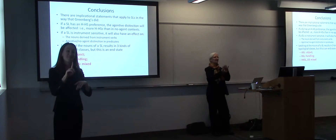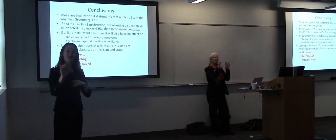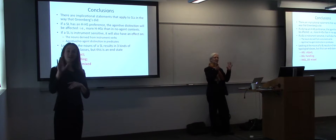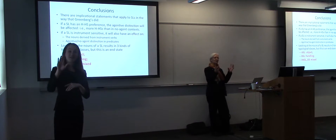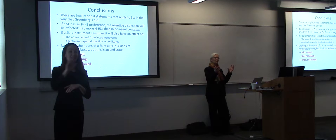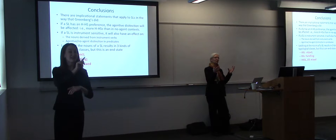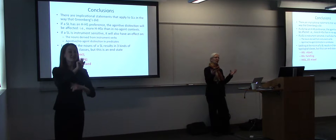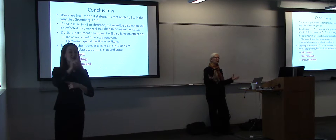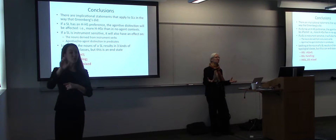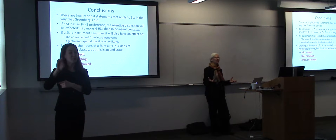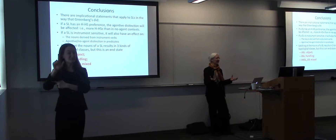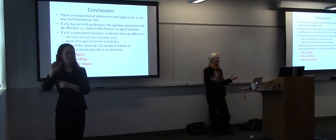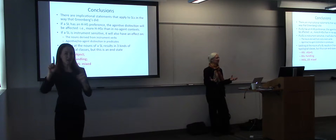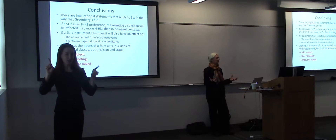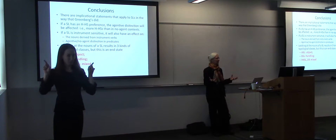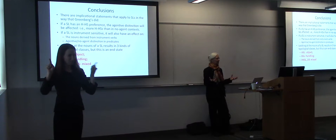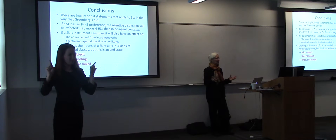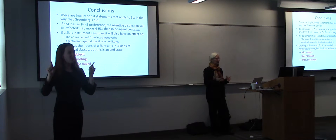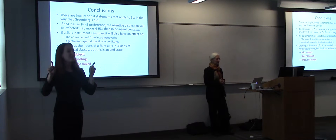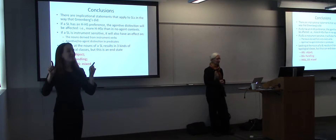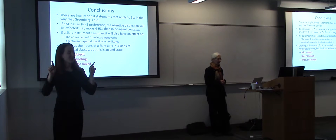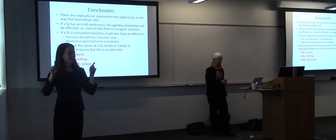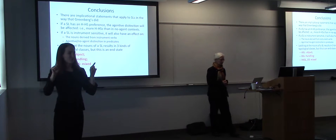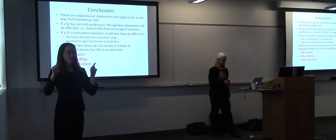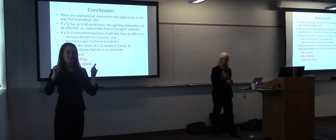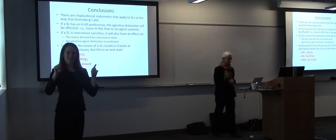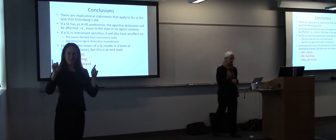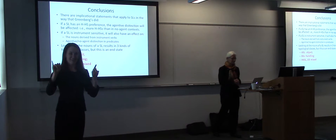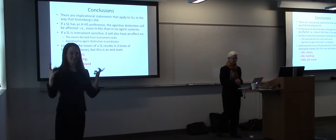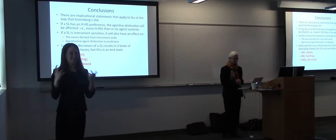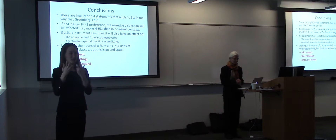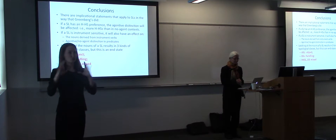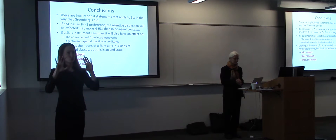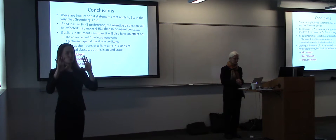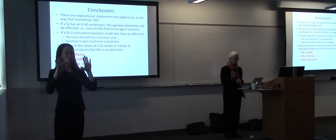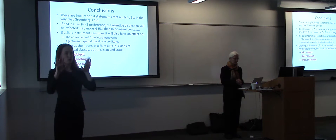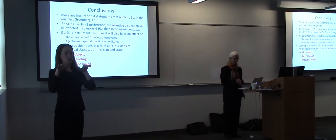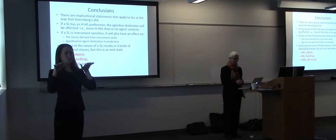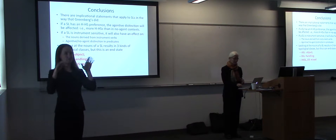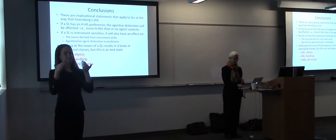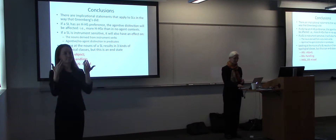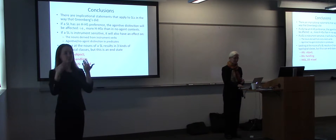BSL fit into a larger pattern of typological categories.